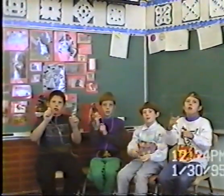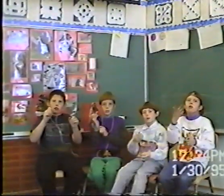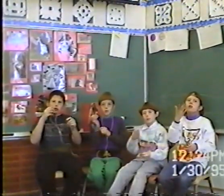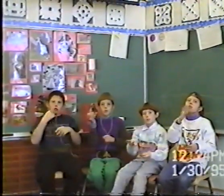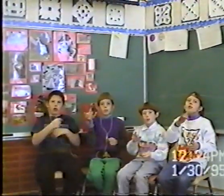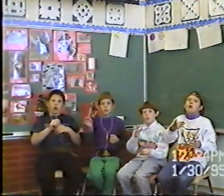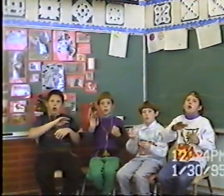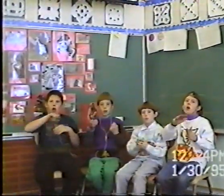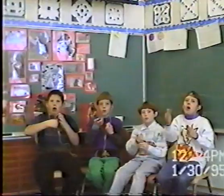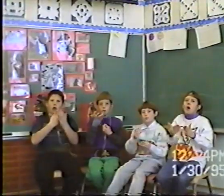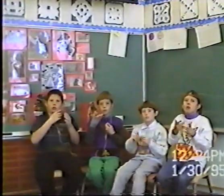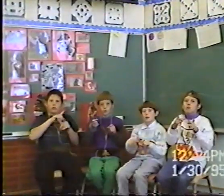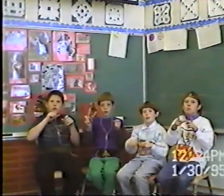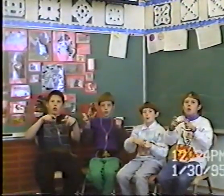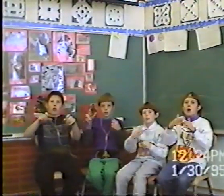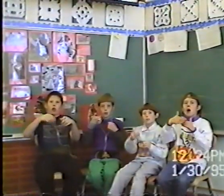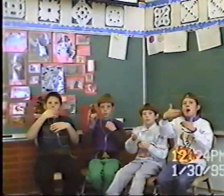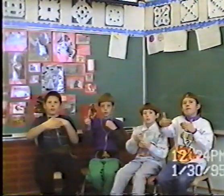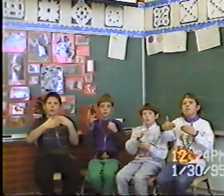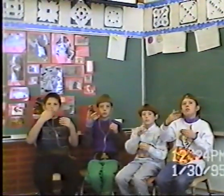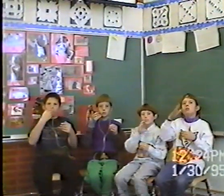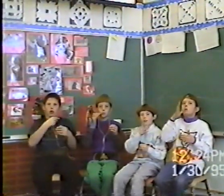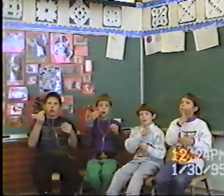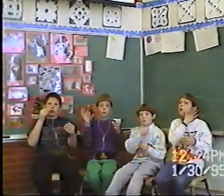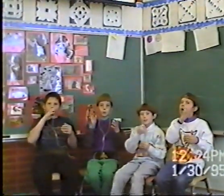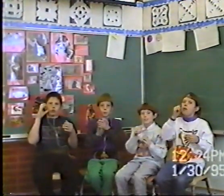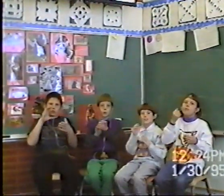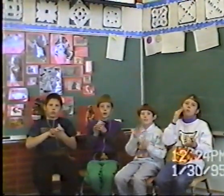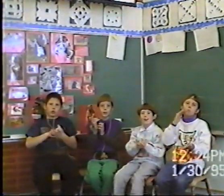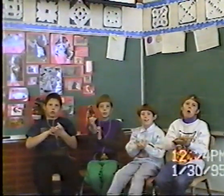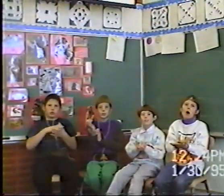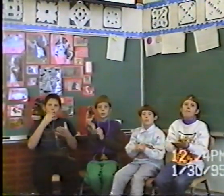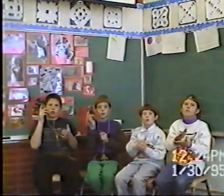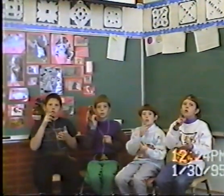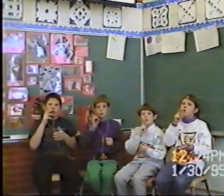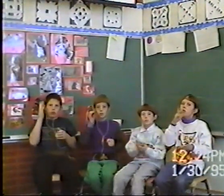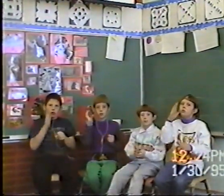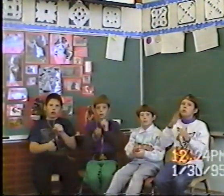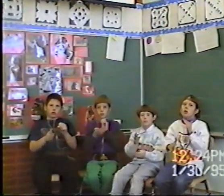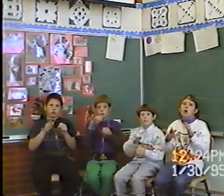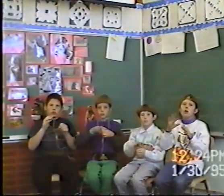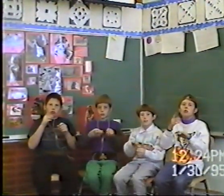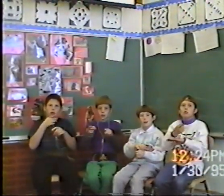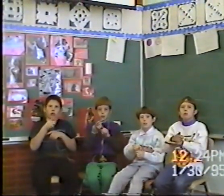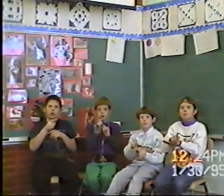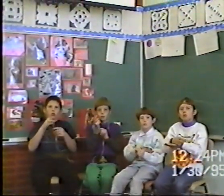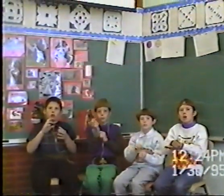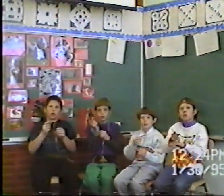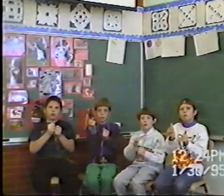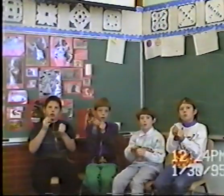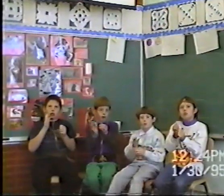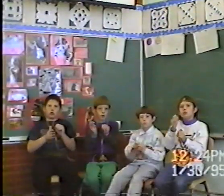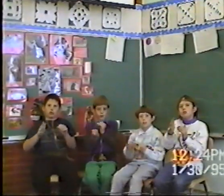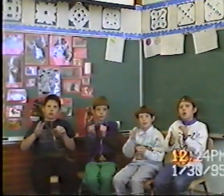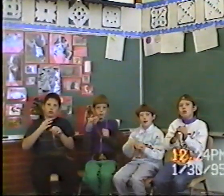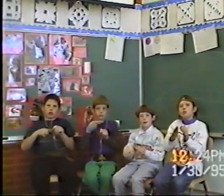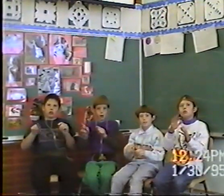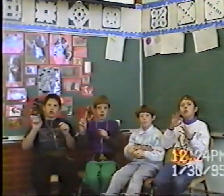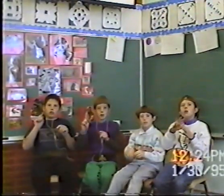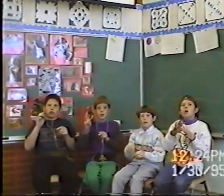They all ran after the farmer's wife, cut off their tails with a carving knife. Have